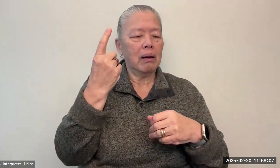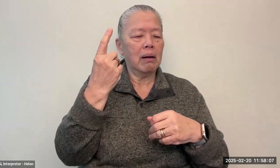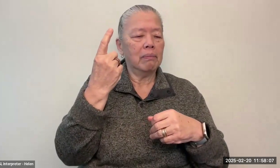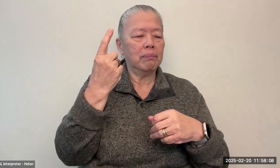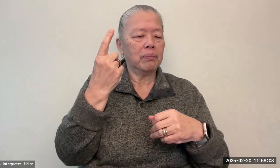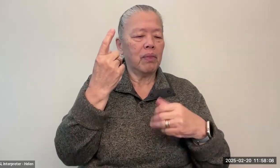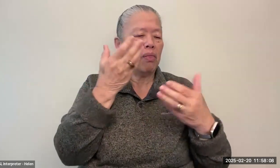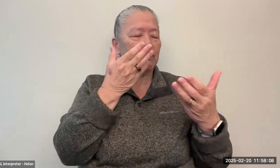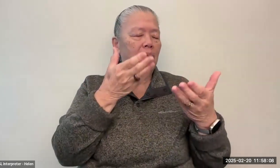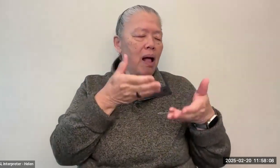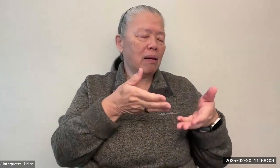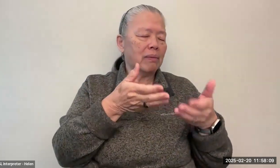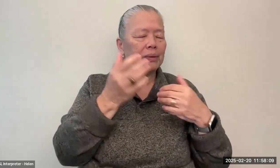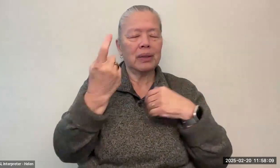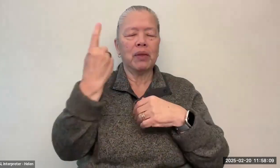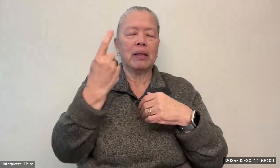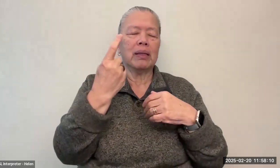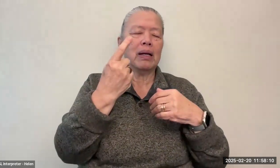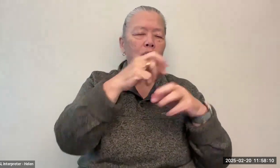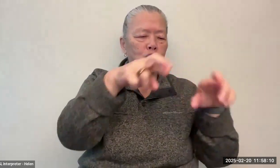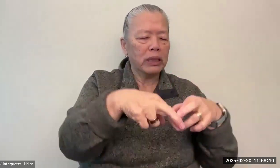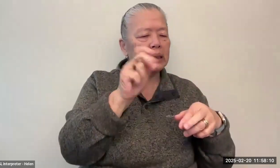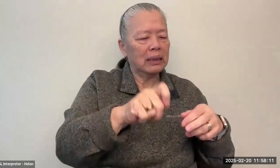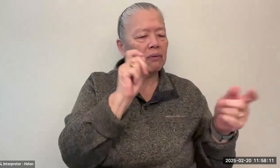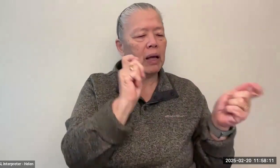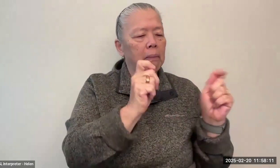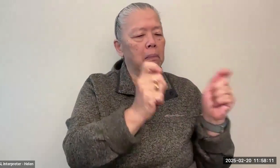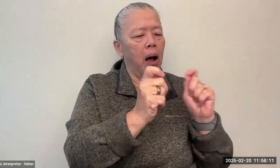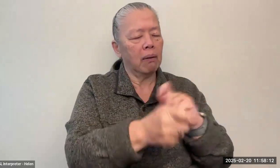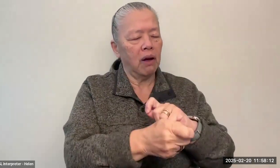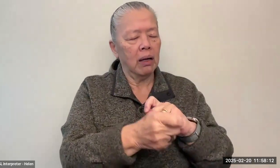regionalization changing or modifying in some way.